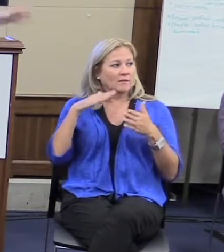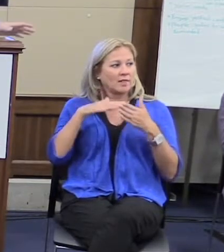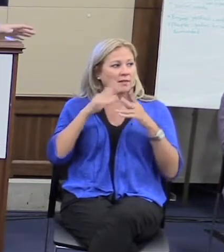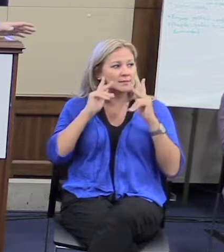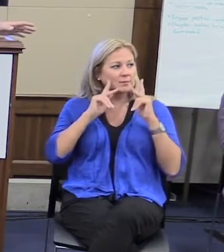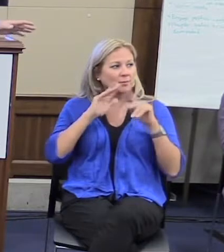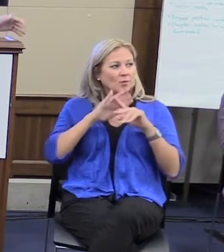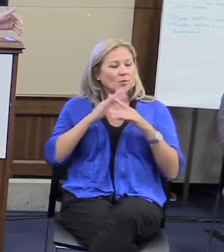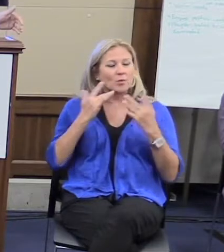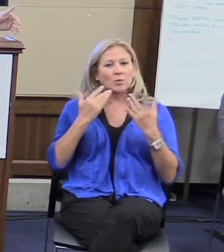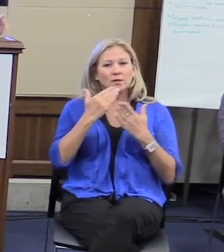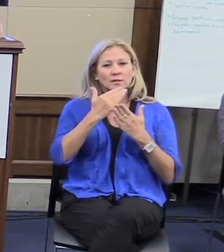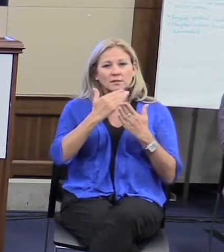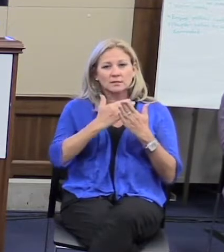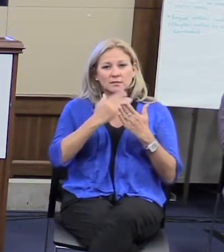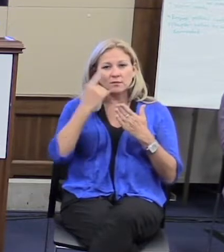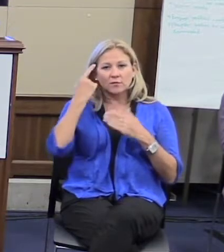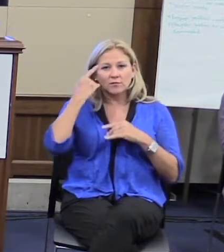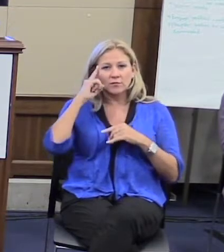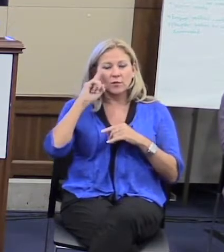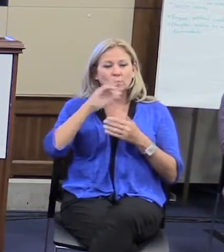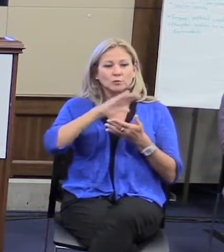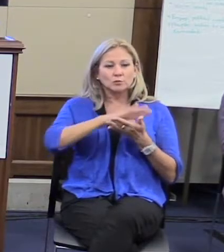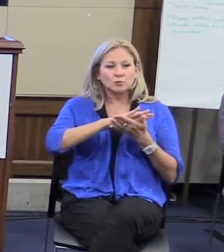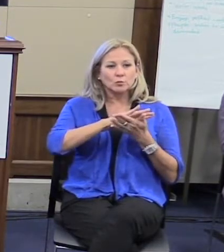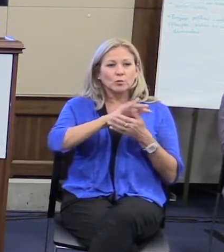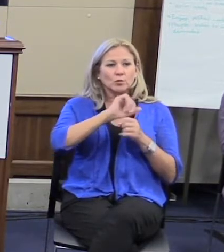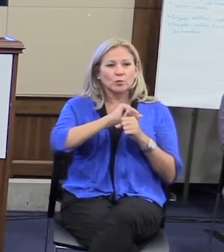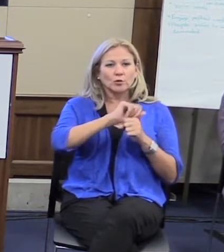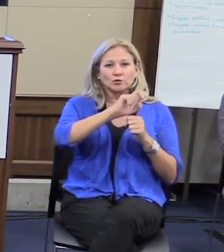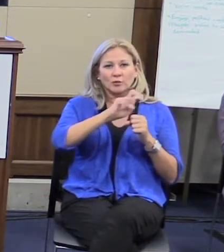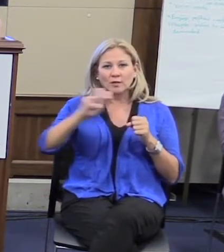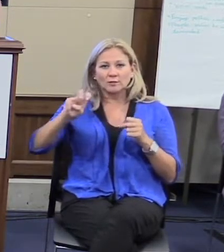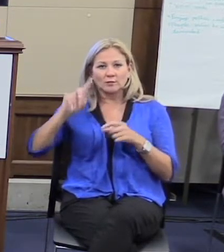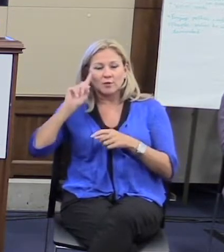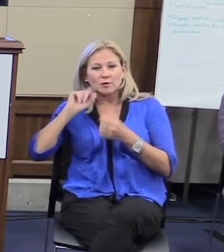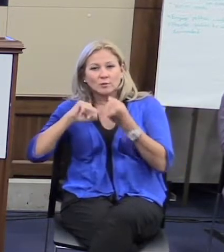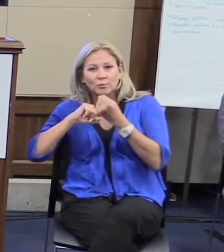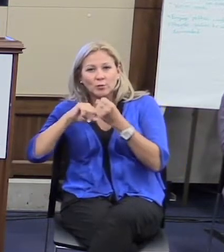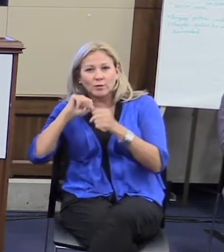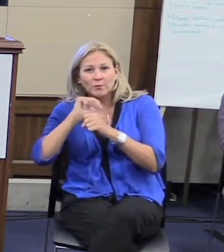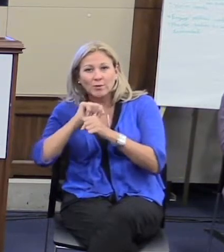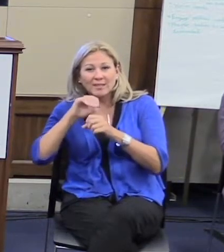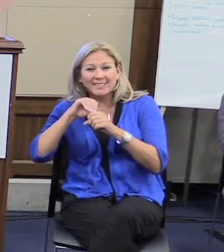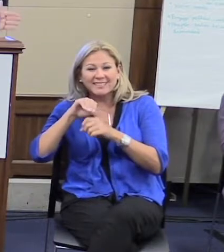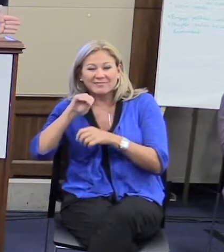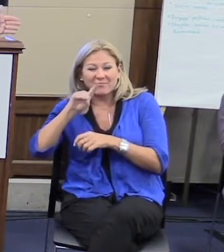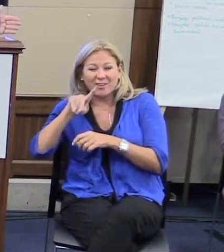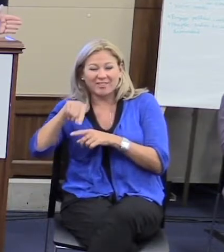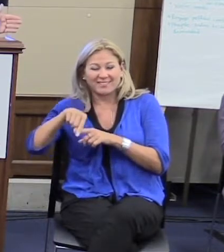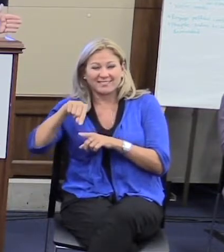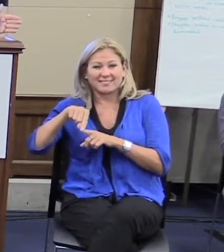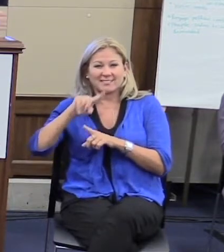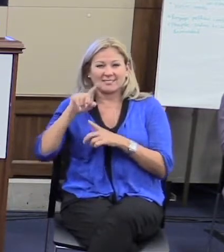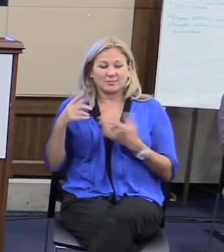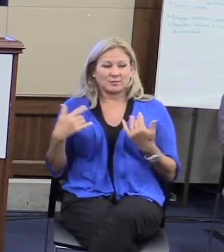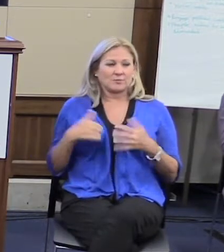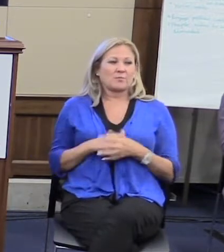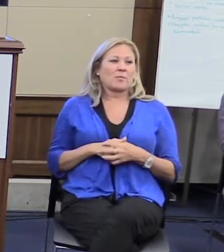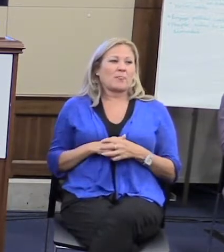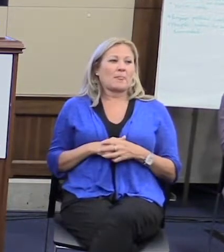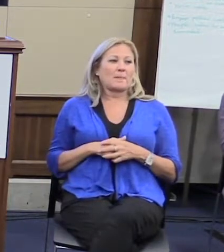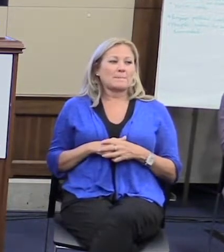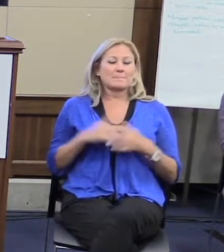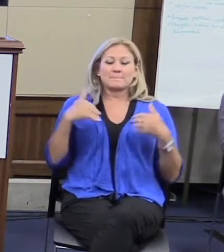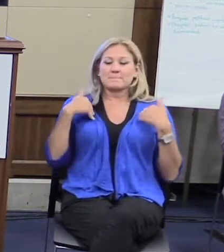people on the waiting list for school to work transition for supported employment in the state of Maryland alone, okay? Of